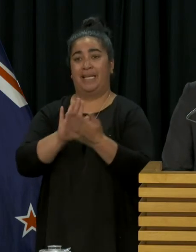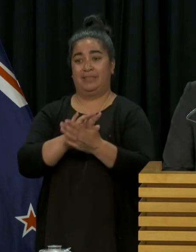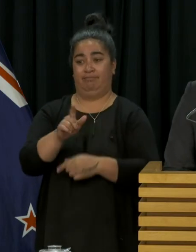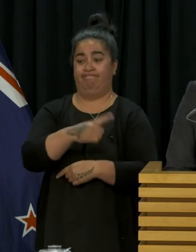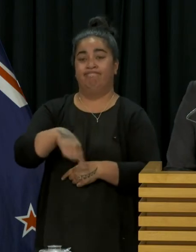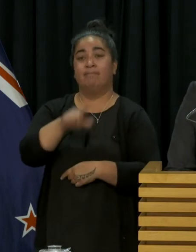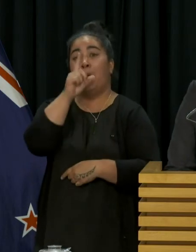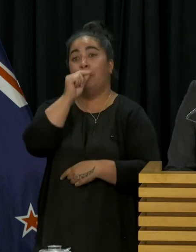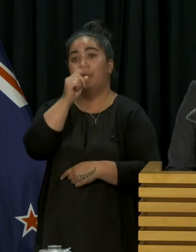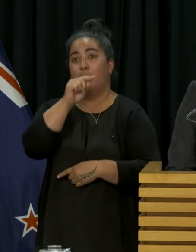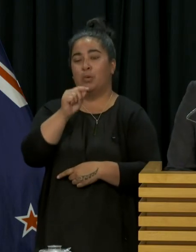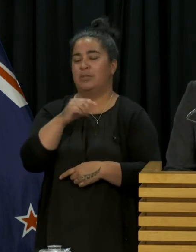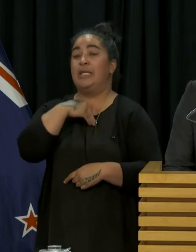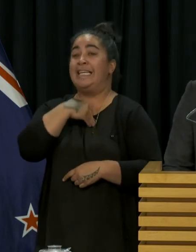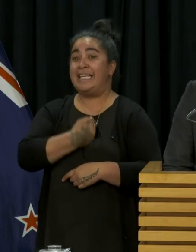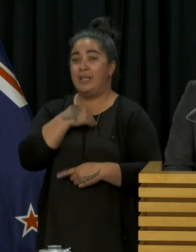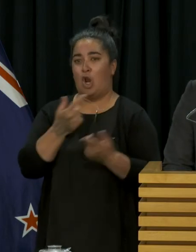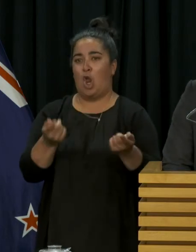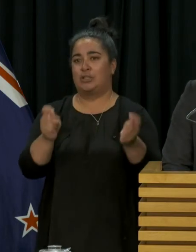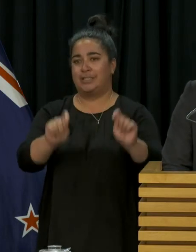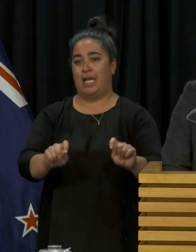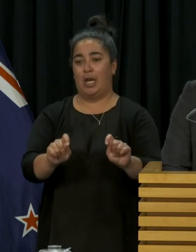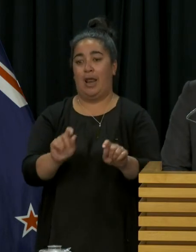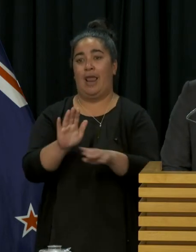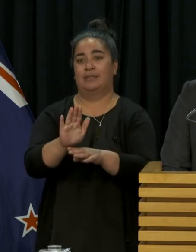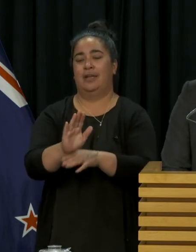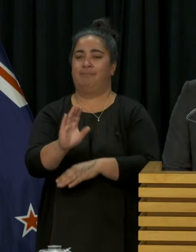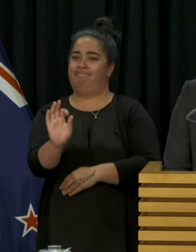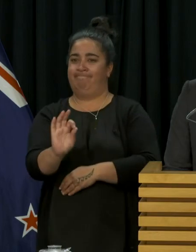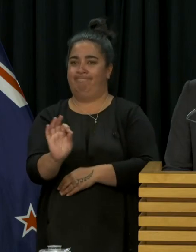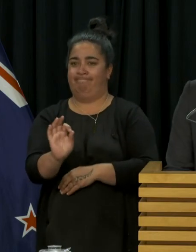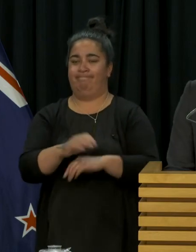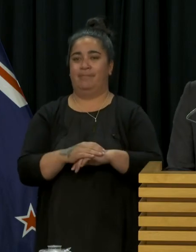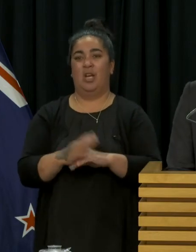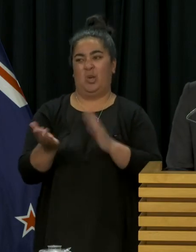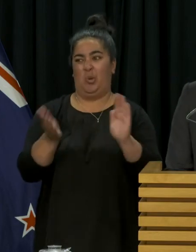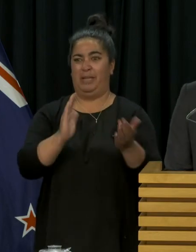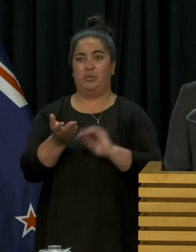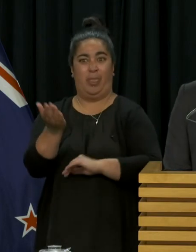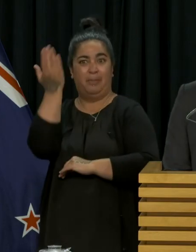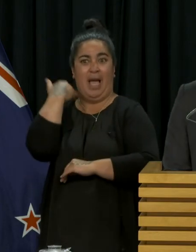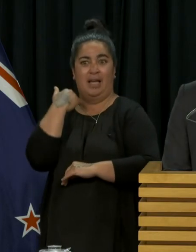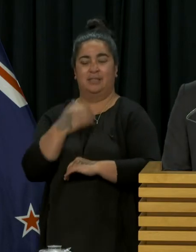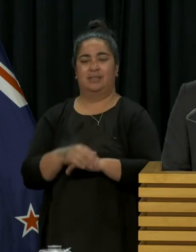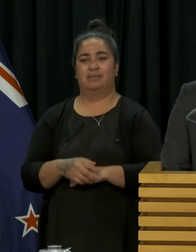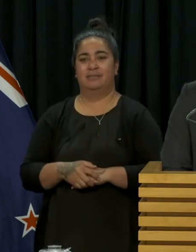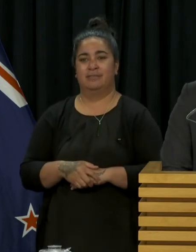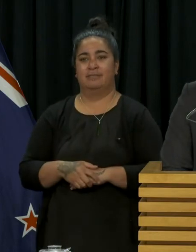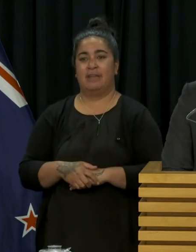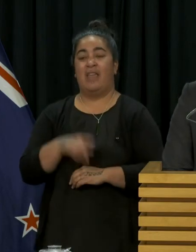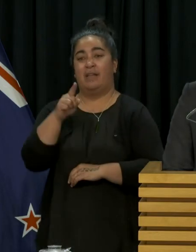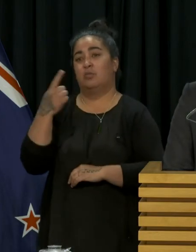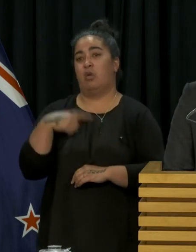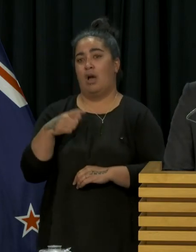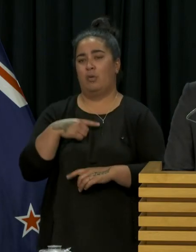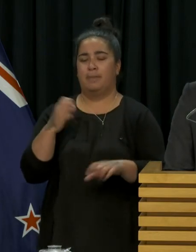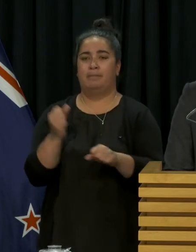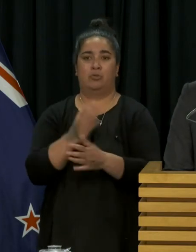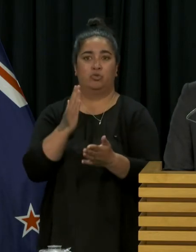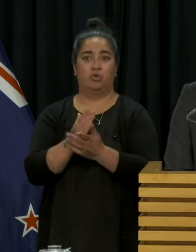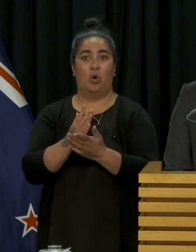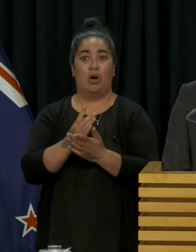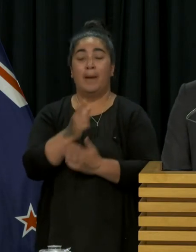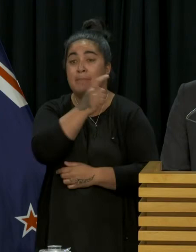avoid lockdowns compared to where we were at previously. And in this, that's one of the reasons why we're making mask